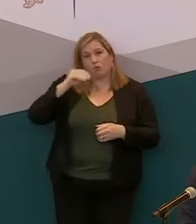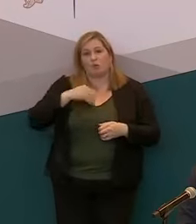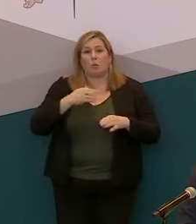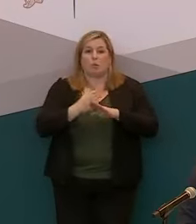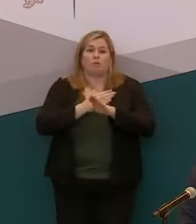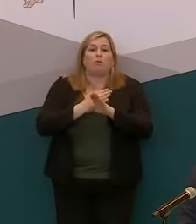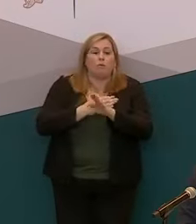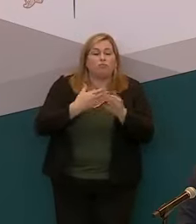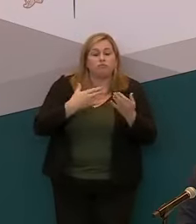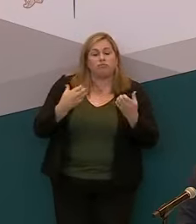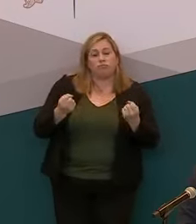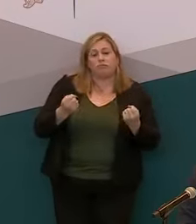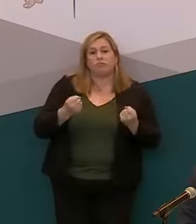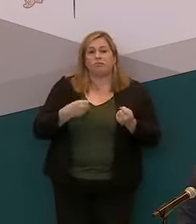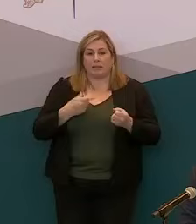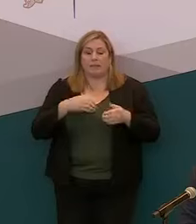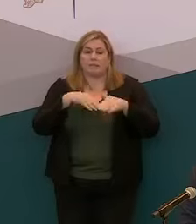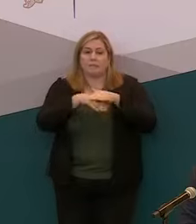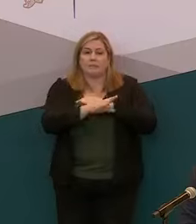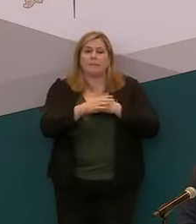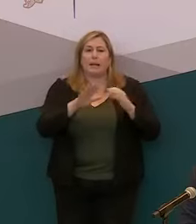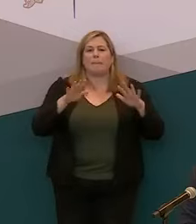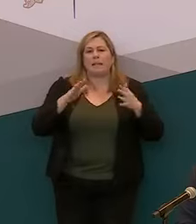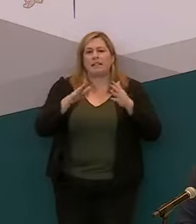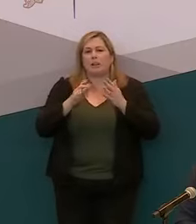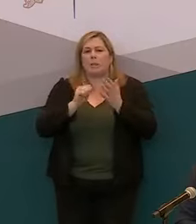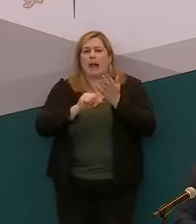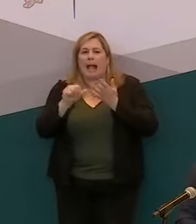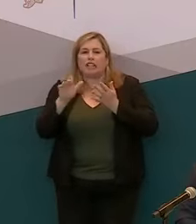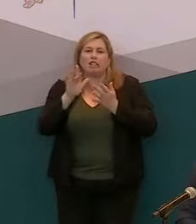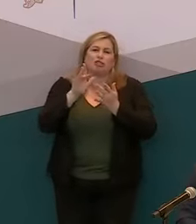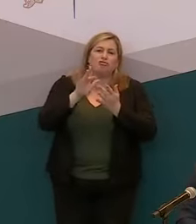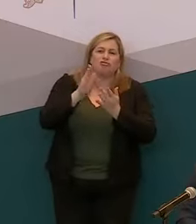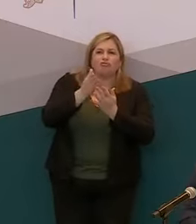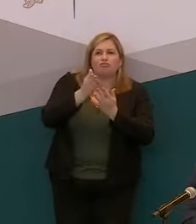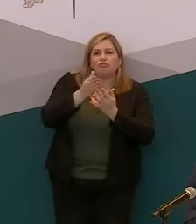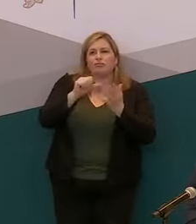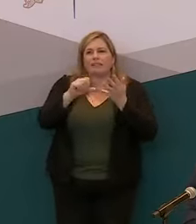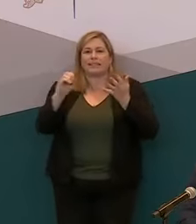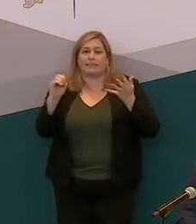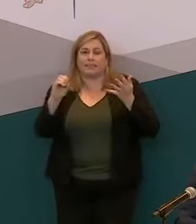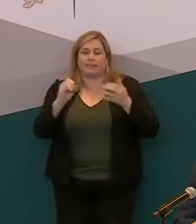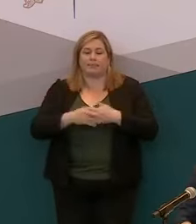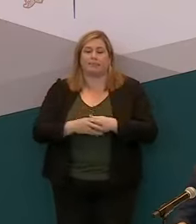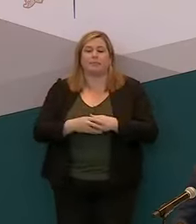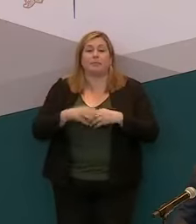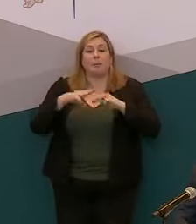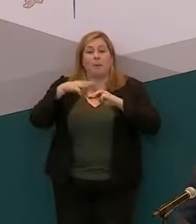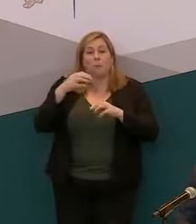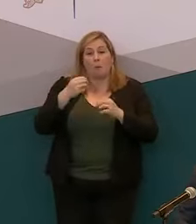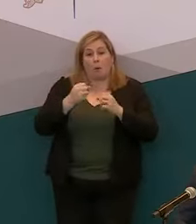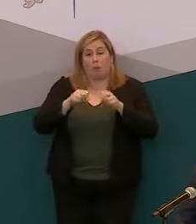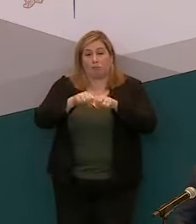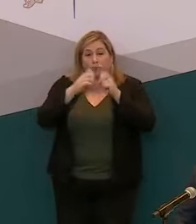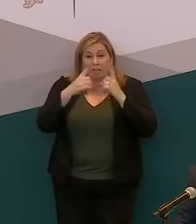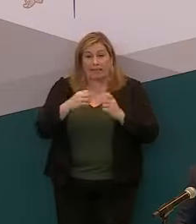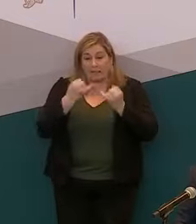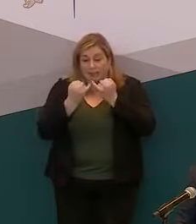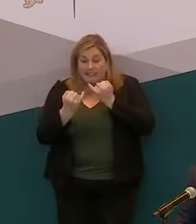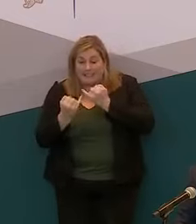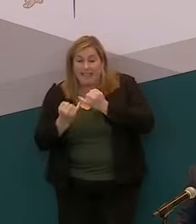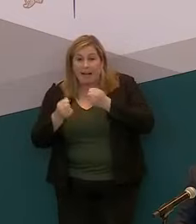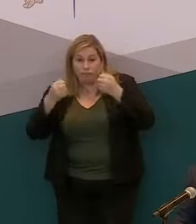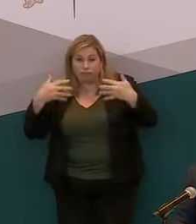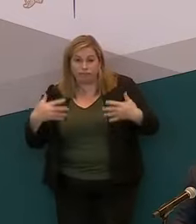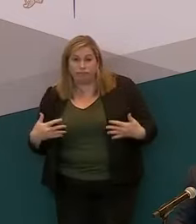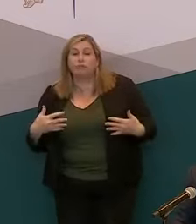of those intensive care unit admissions is 60. In terms of the more detailed breakdown of cases notified to the